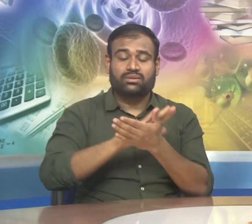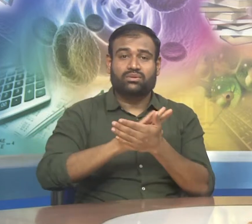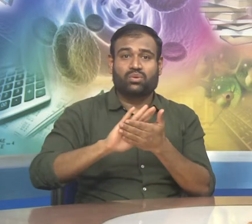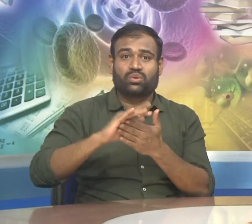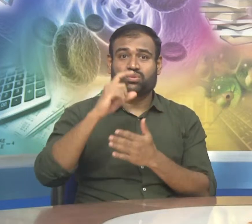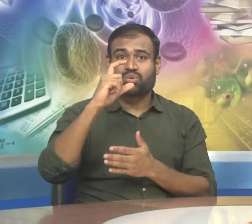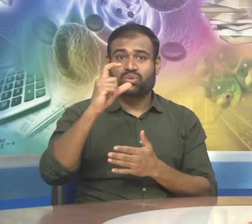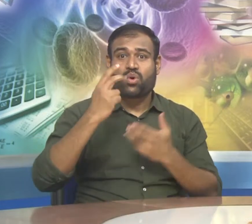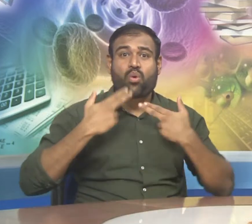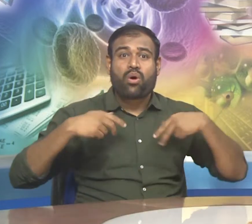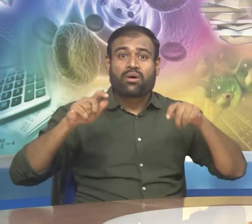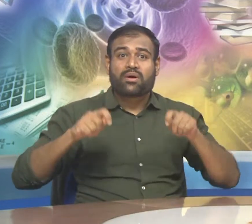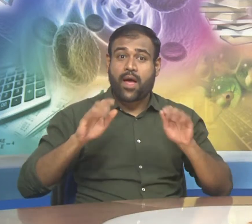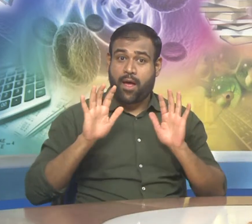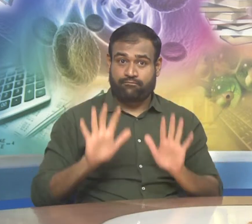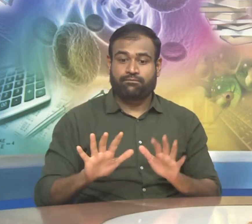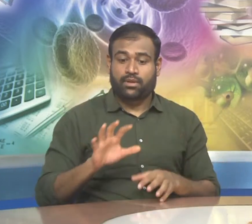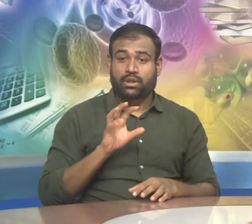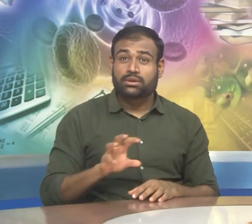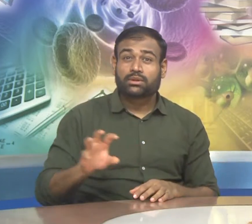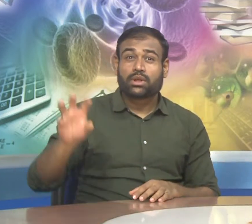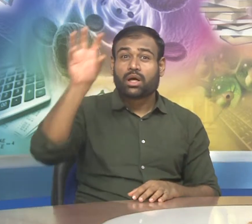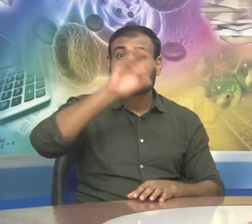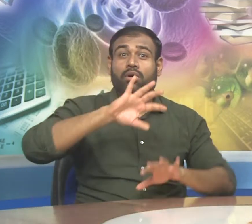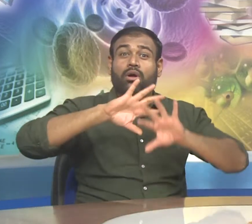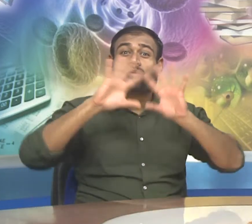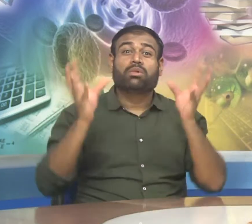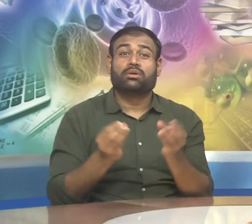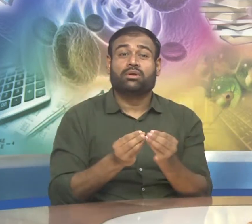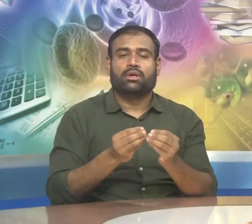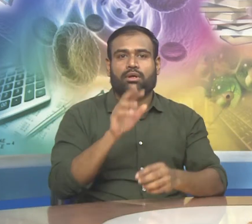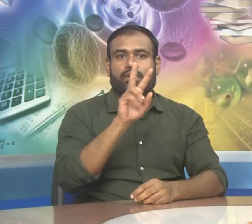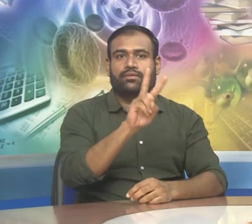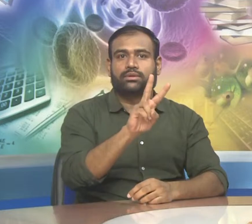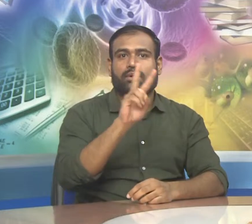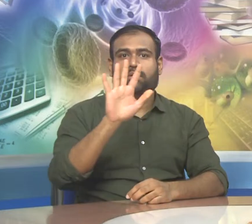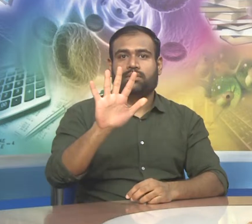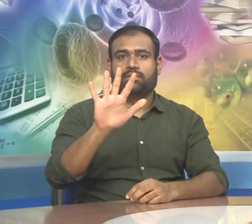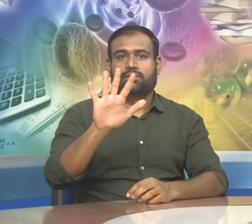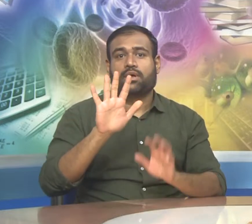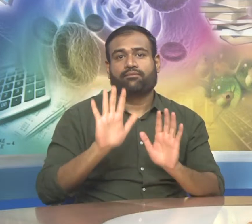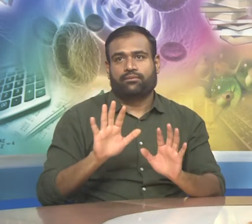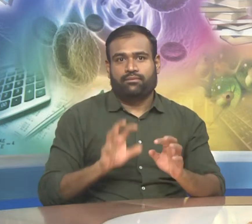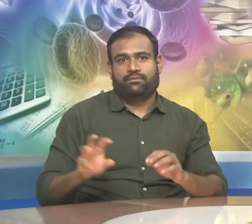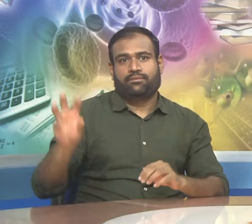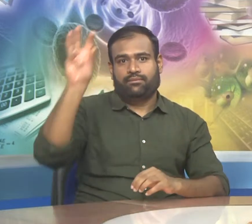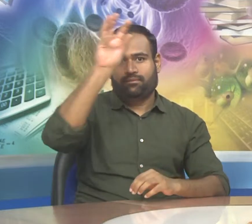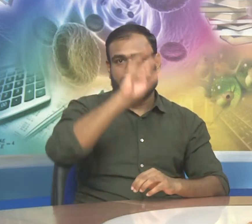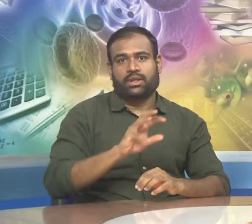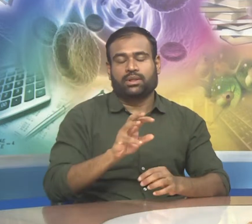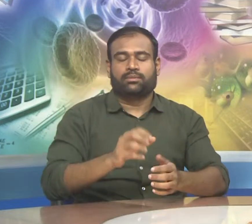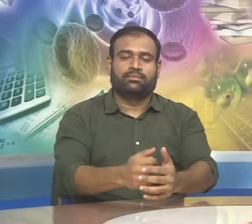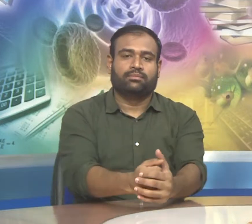The state high courts, the total number of the state high courts is 25.